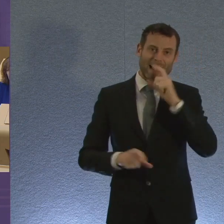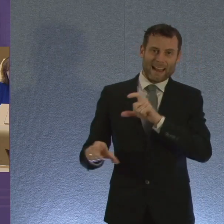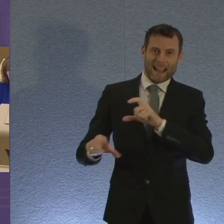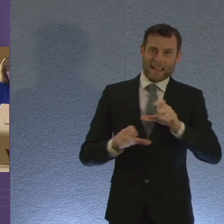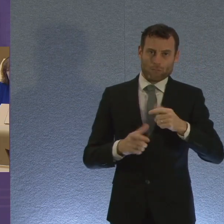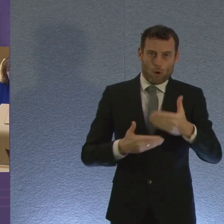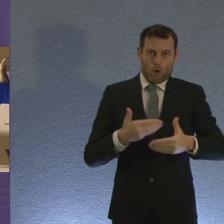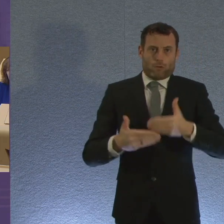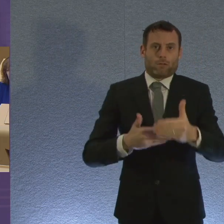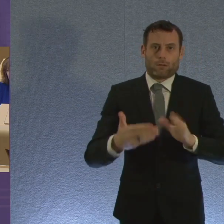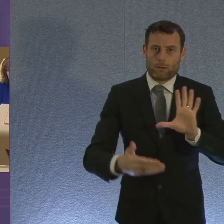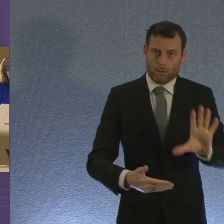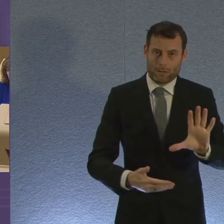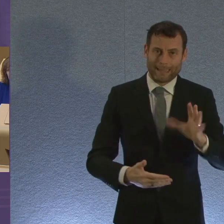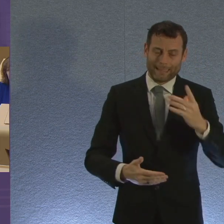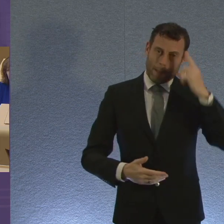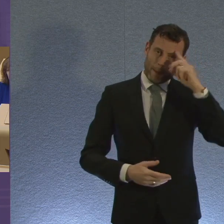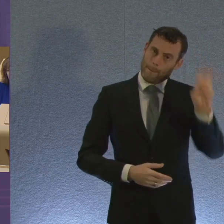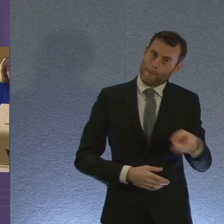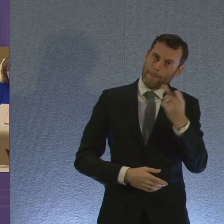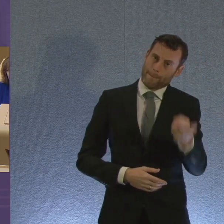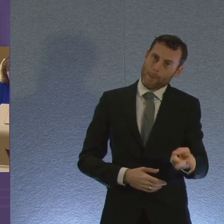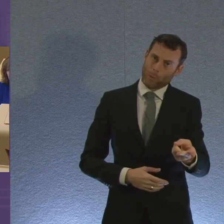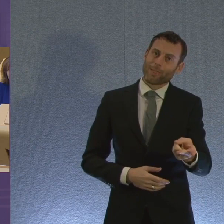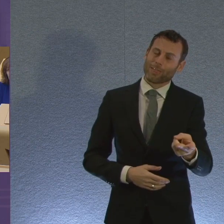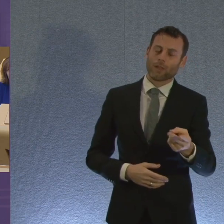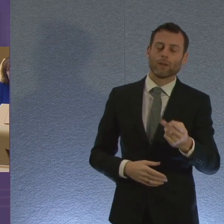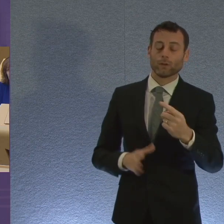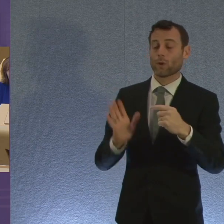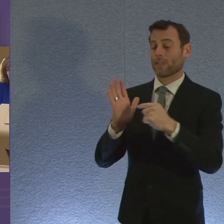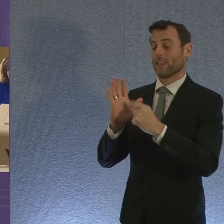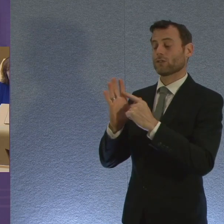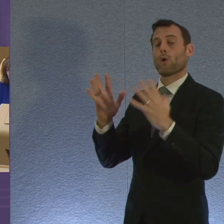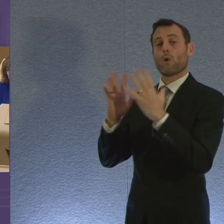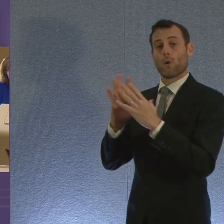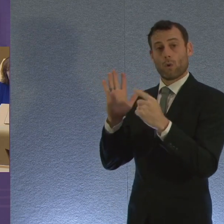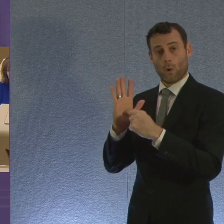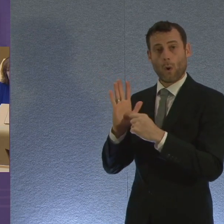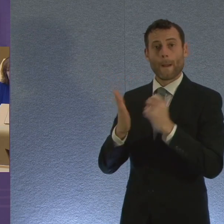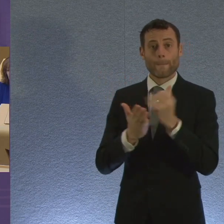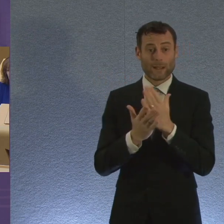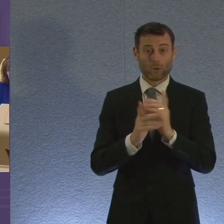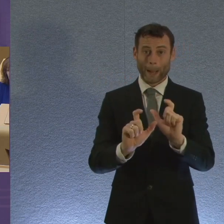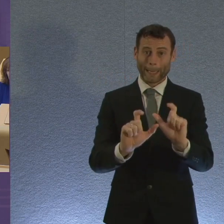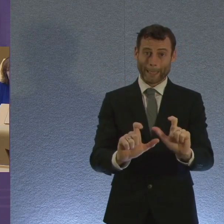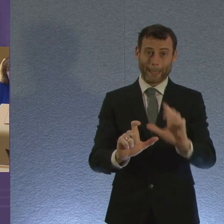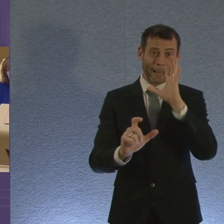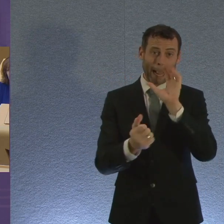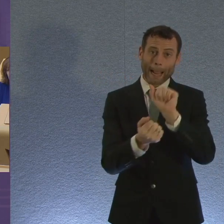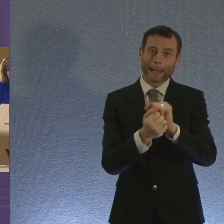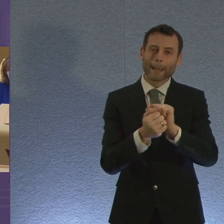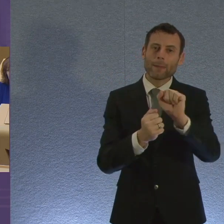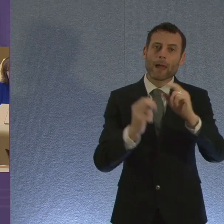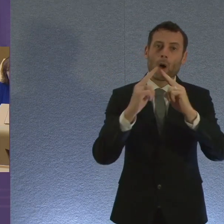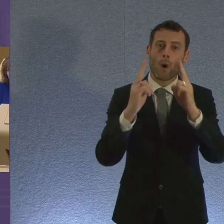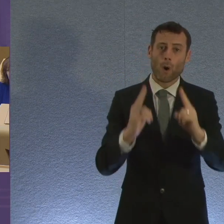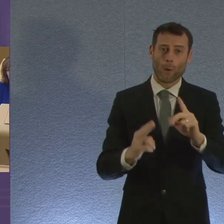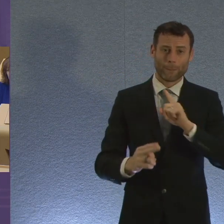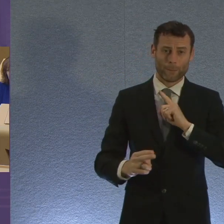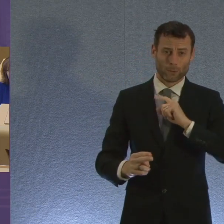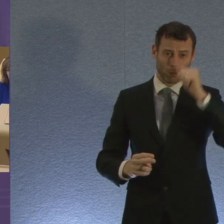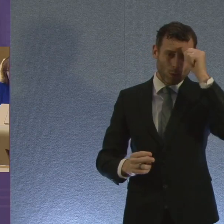though, this provision is needed to ensure that we can keep people in their homes at a time when that stability and